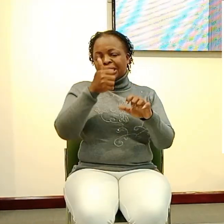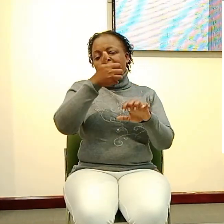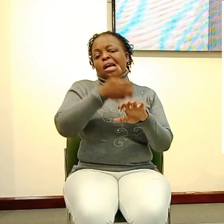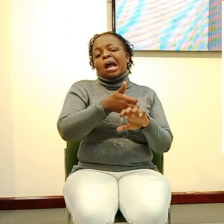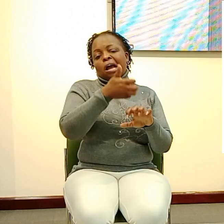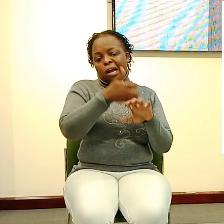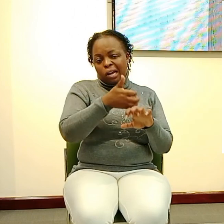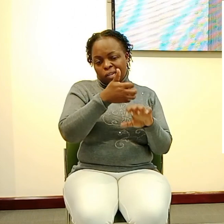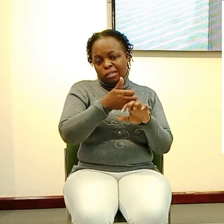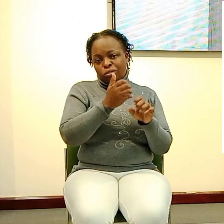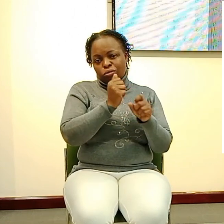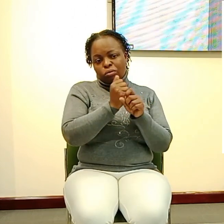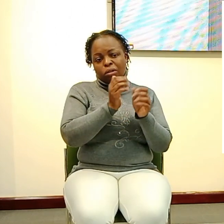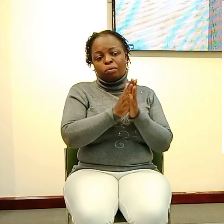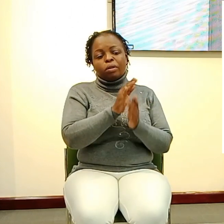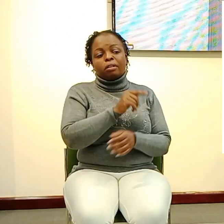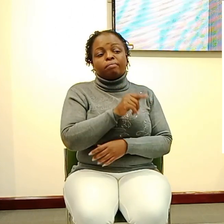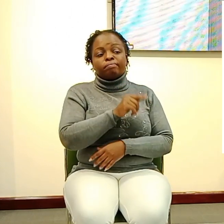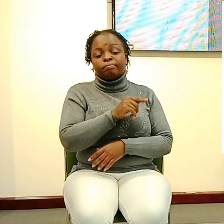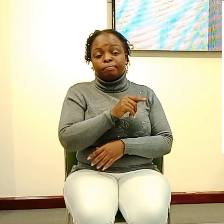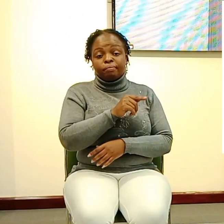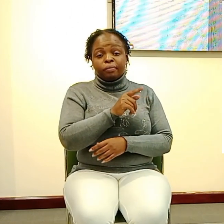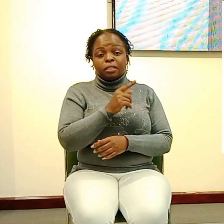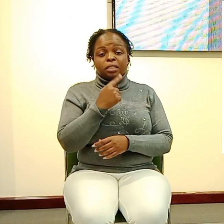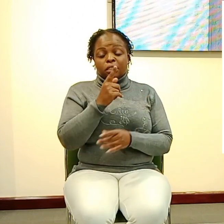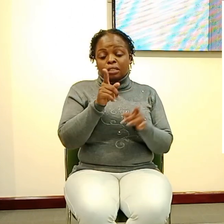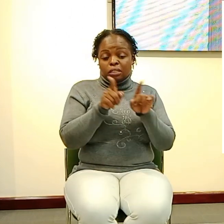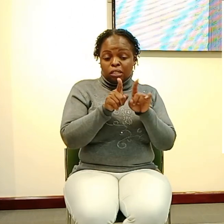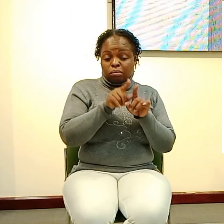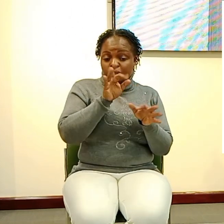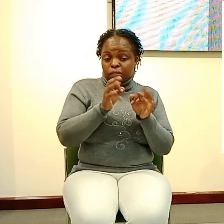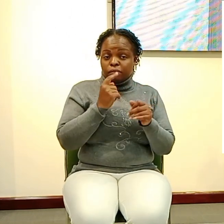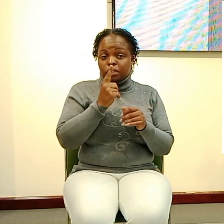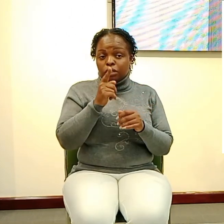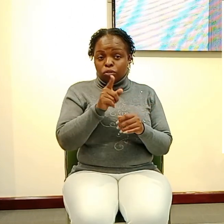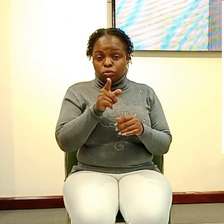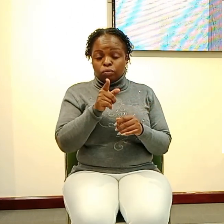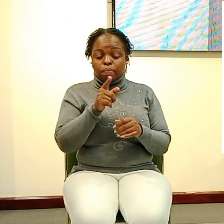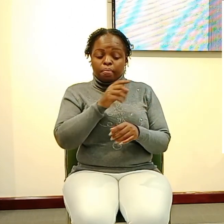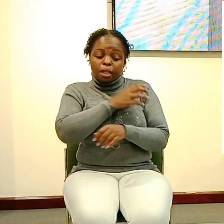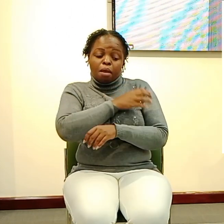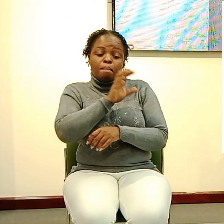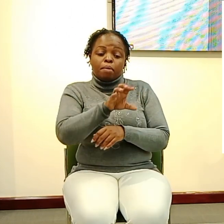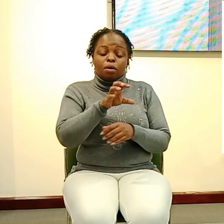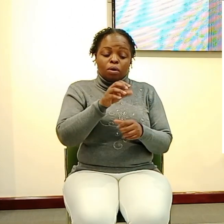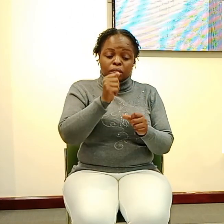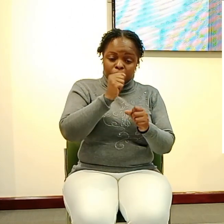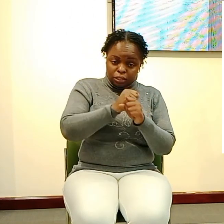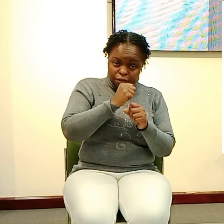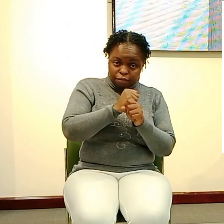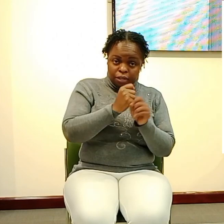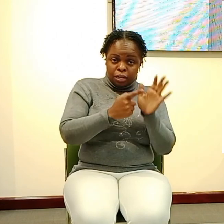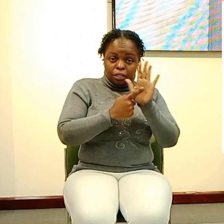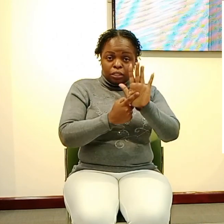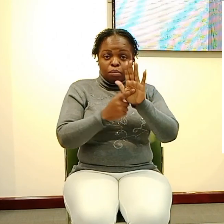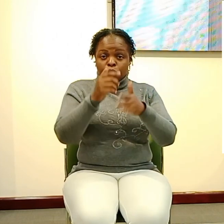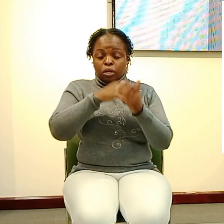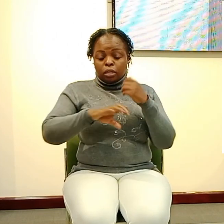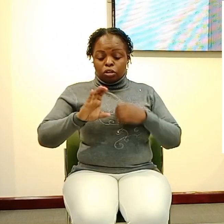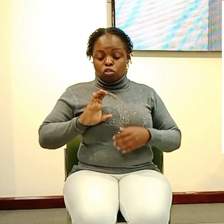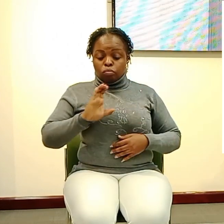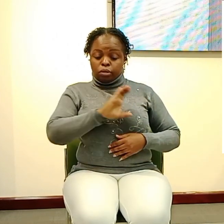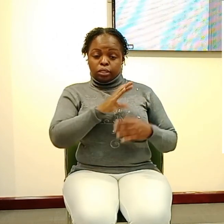difficult to work with. And if you say you are empowering a staff, let's say, for example, in a committee of